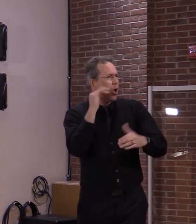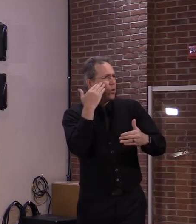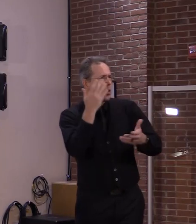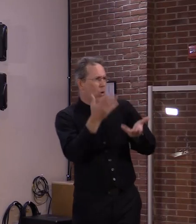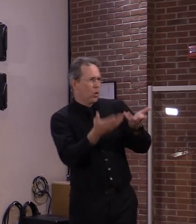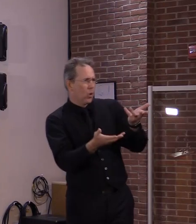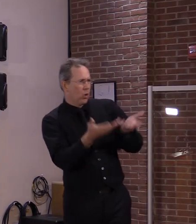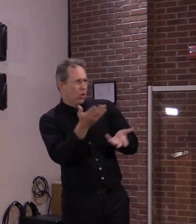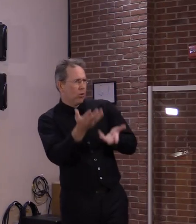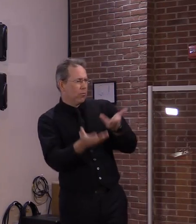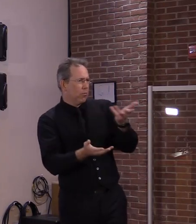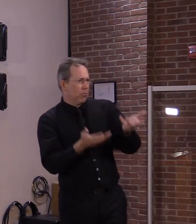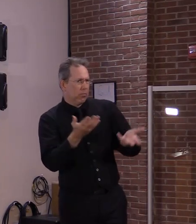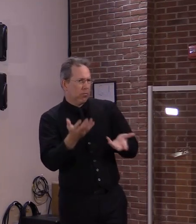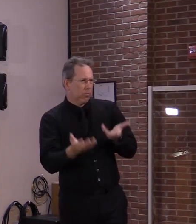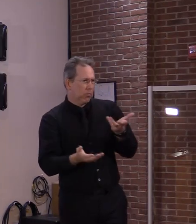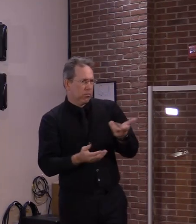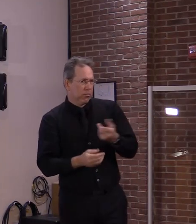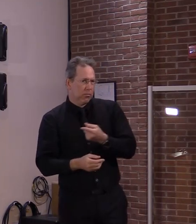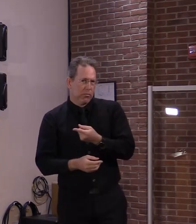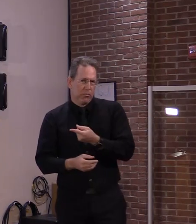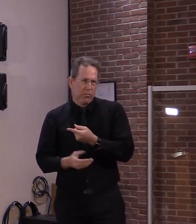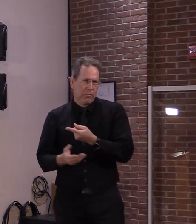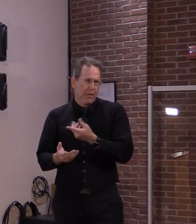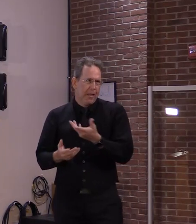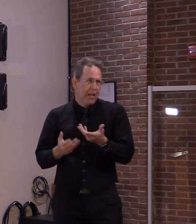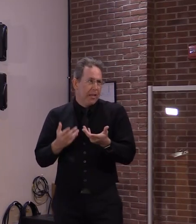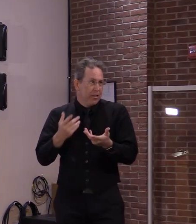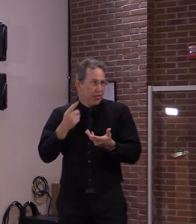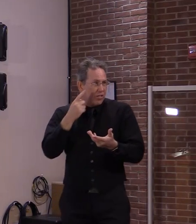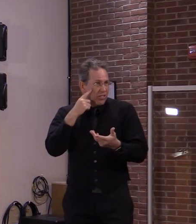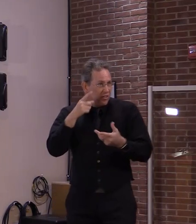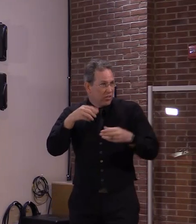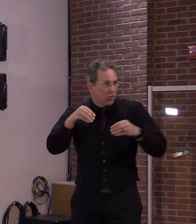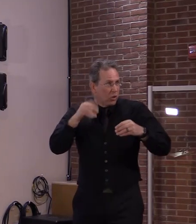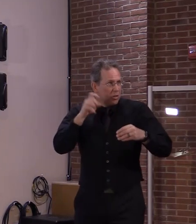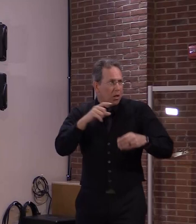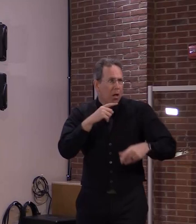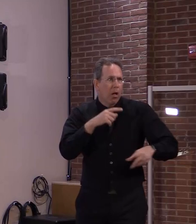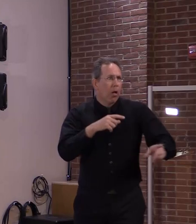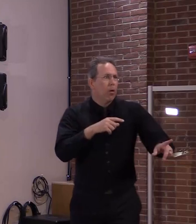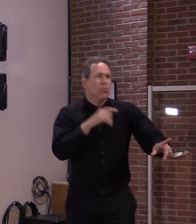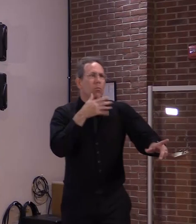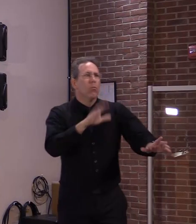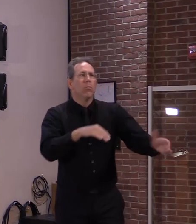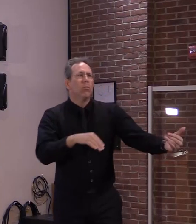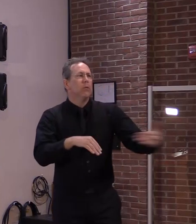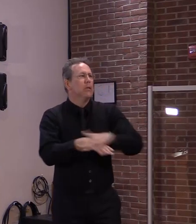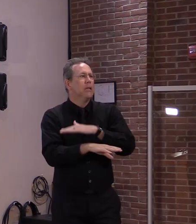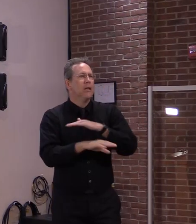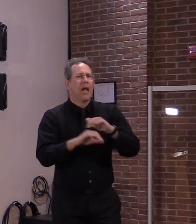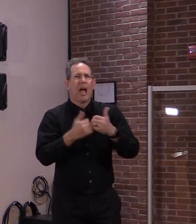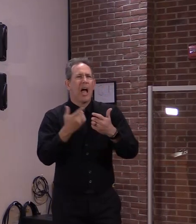just saying you can't come in unless you are, and how should the public handle those questions?